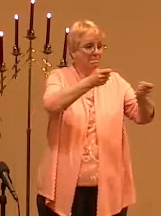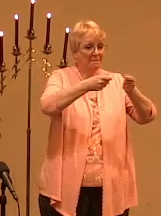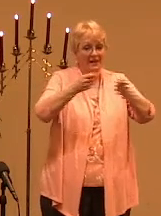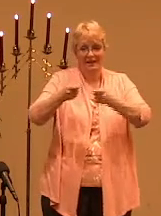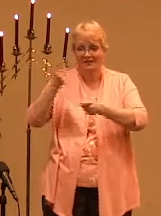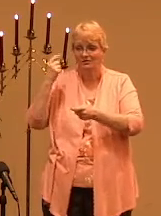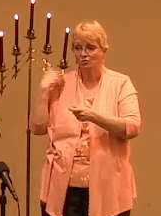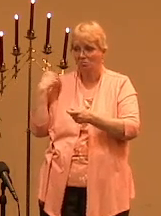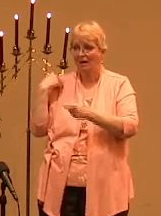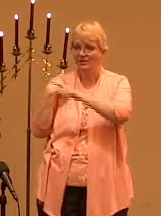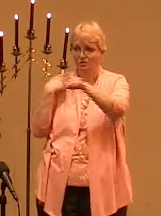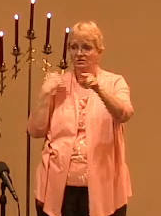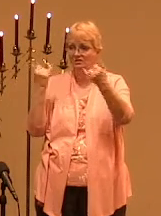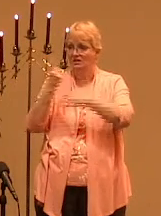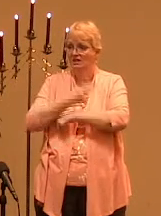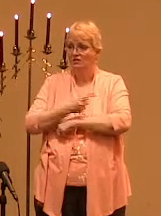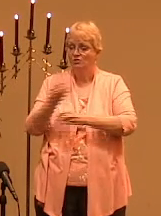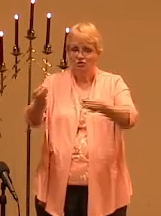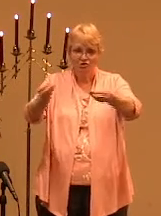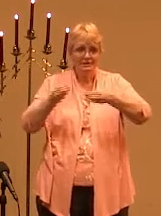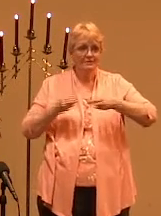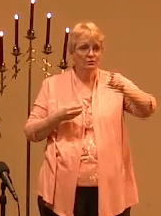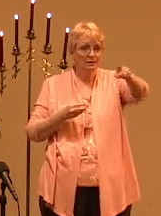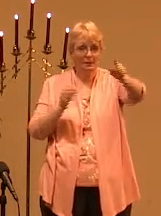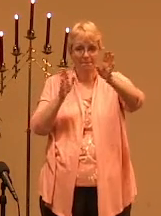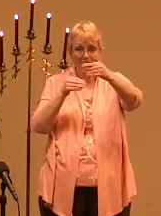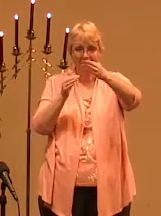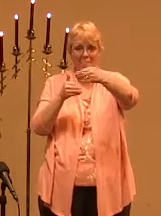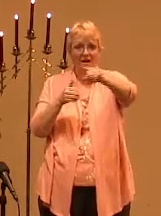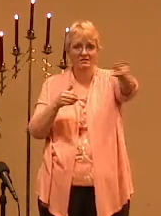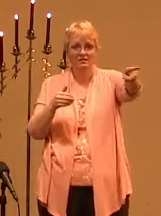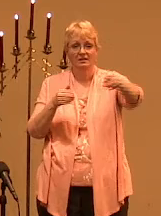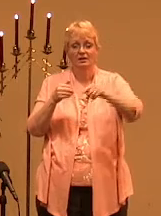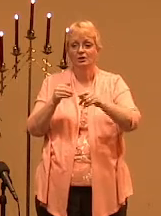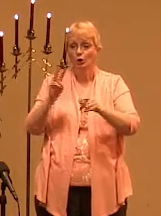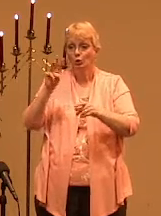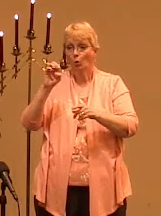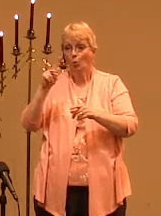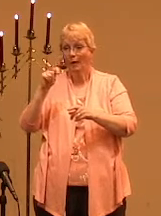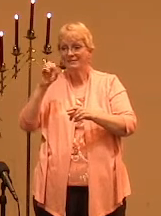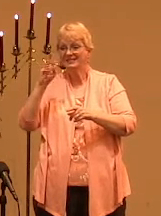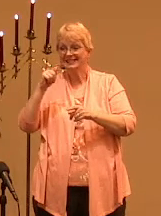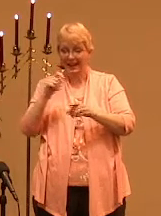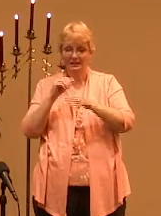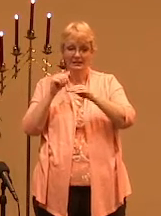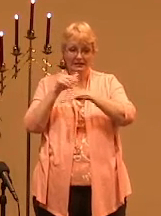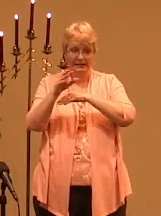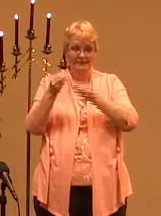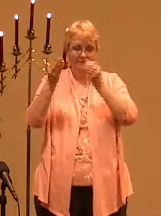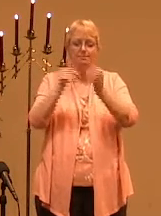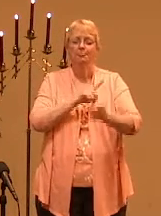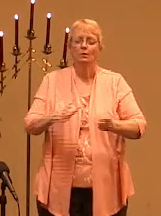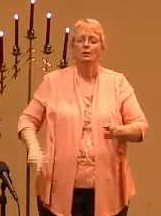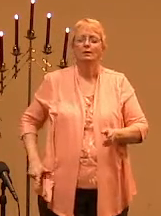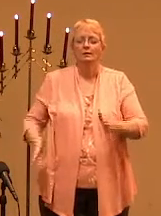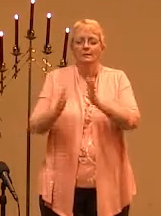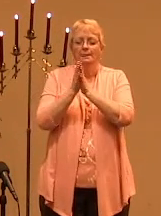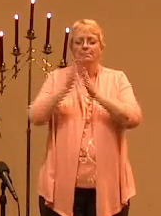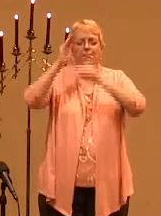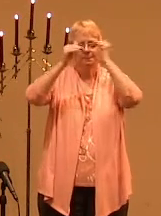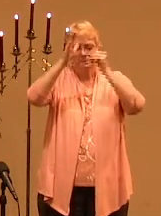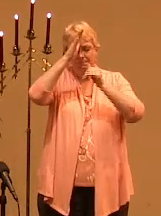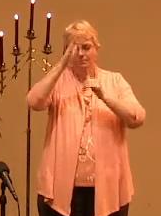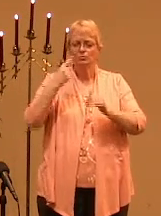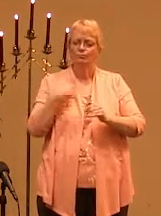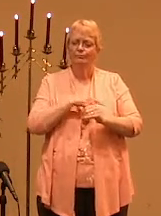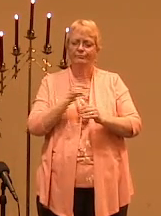just a reminder, but you can give as you feel led in the boxes at the back and also on our website, the links in the bulletin. So let's go to the Lord in prayer at this time. Heavenly Father,